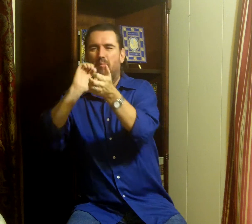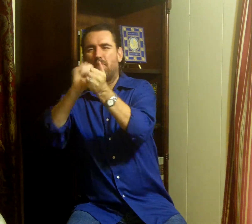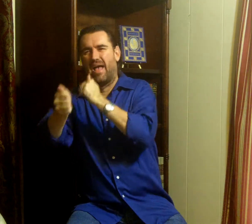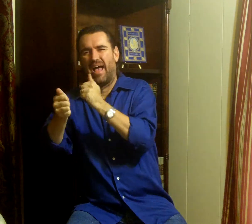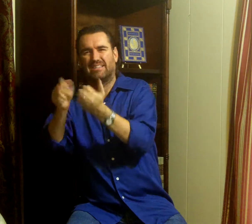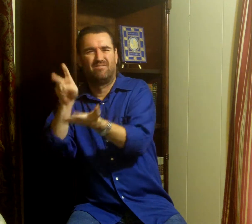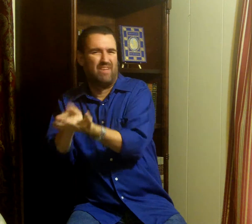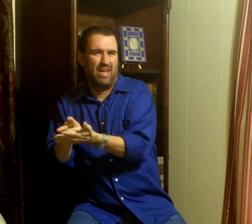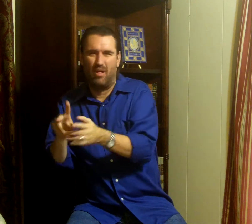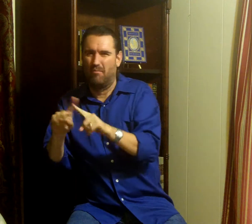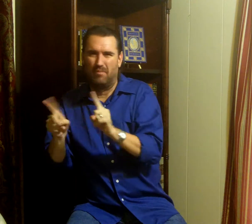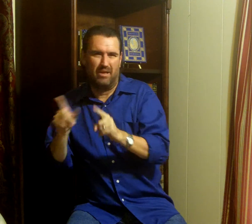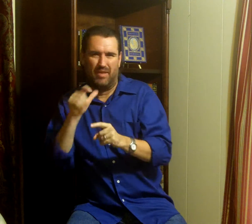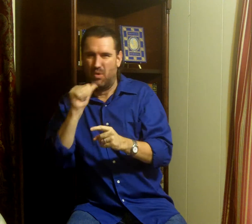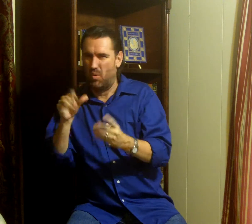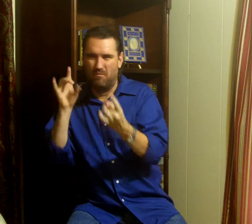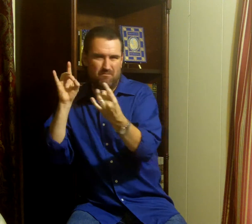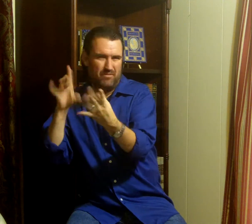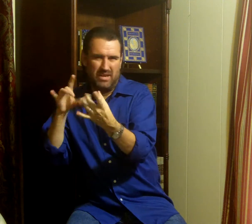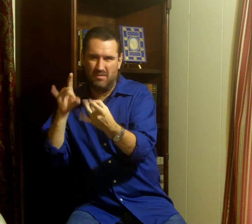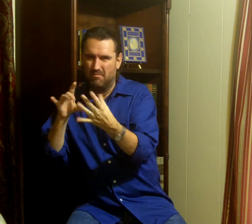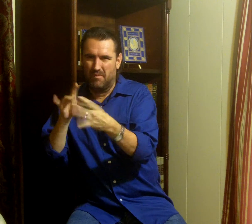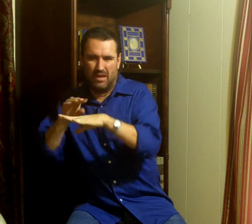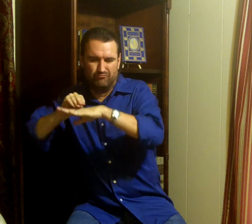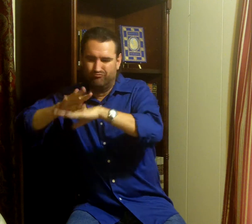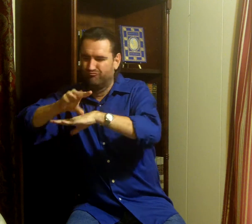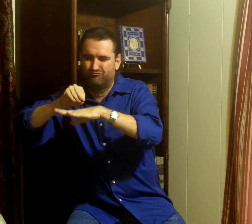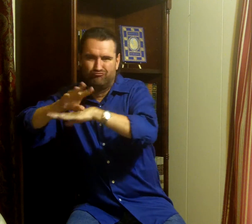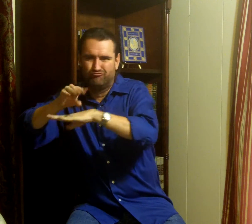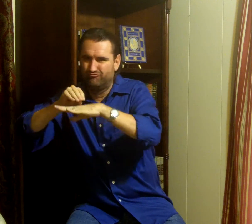you feedback that's going to help you